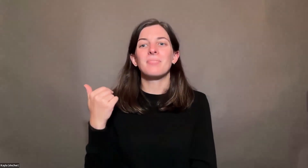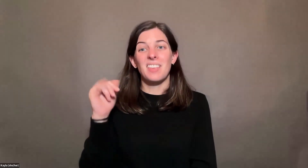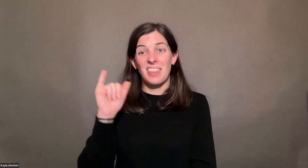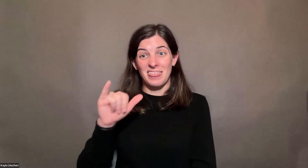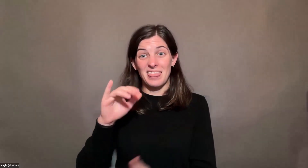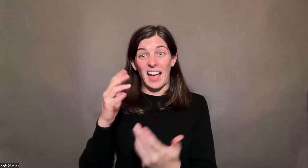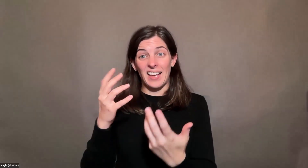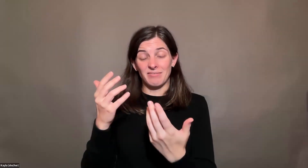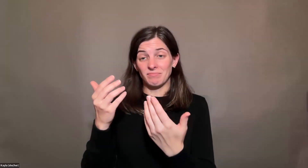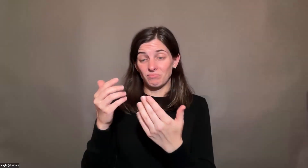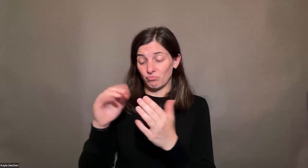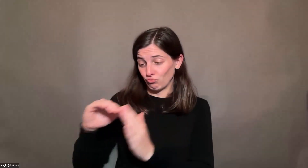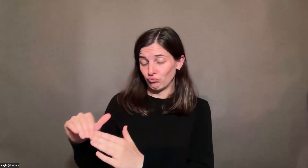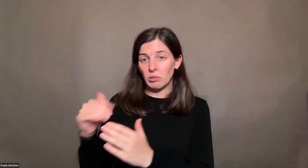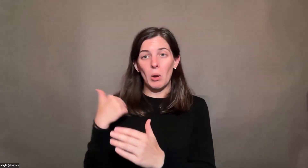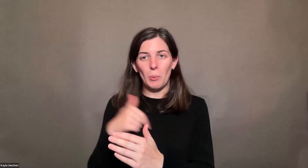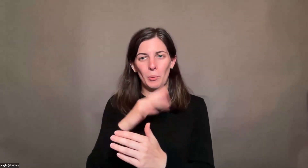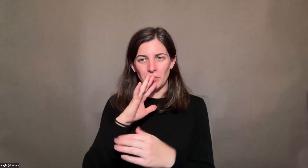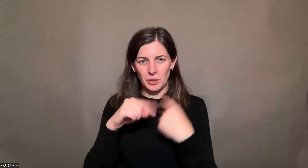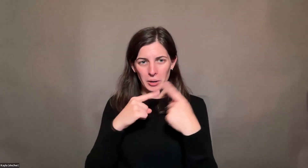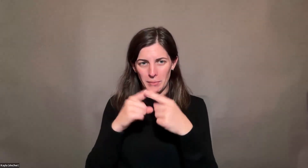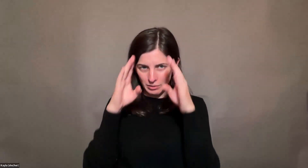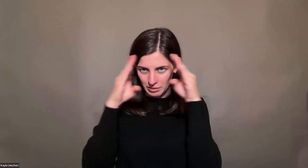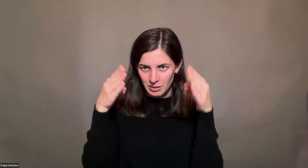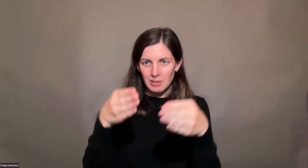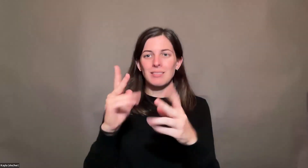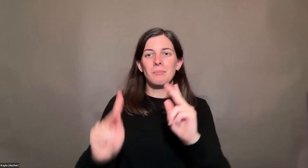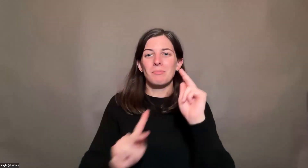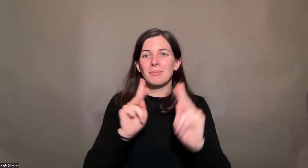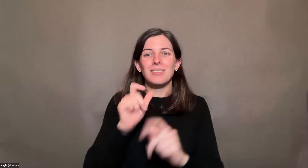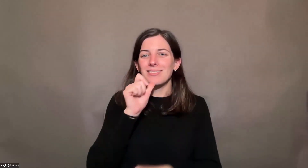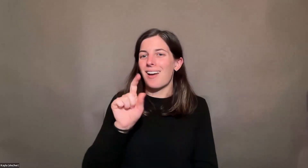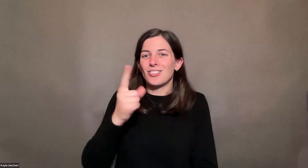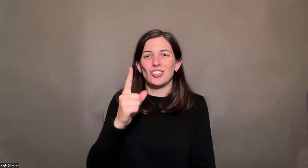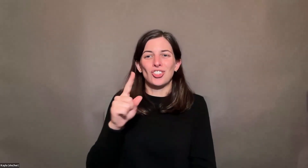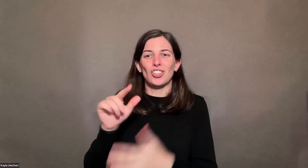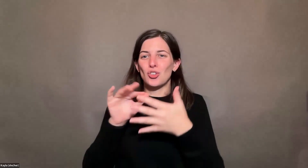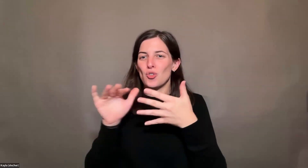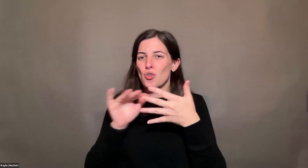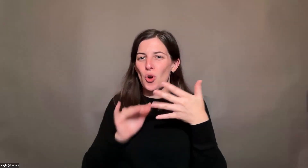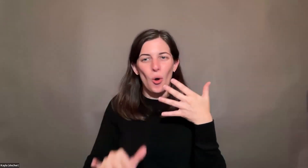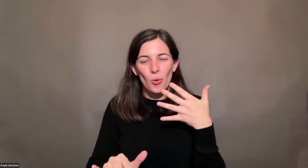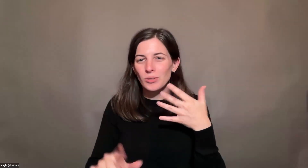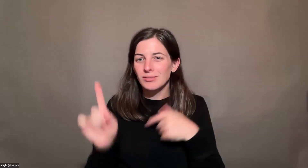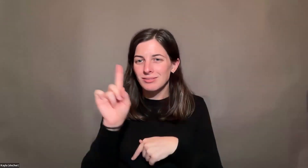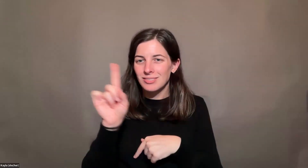actually coming to the people, so it is not just about the code, it actually caring about the people.